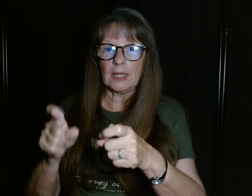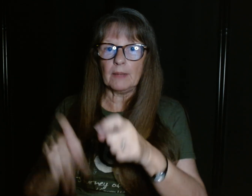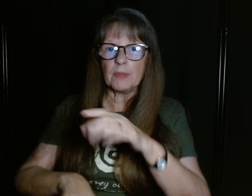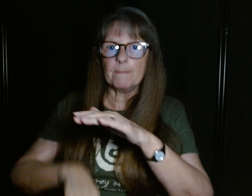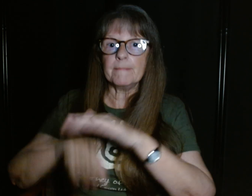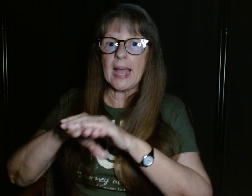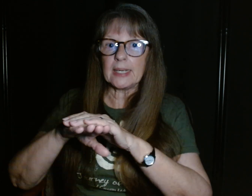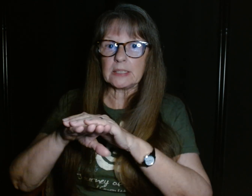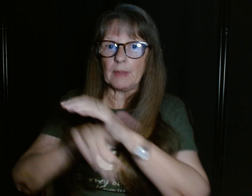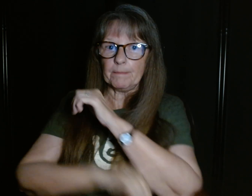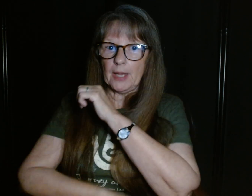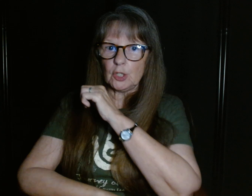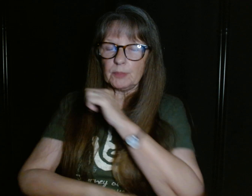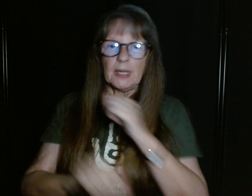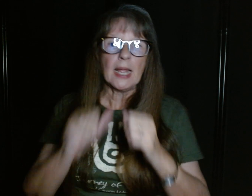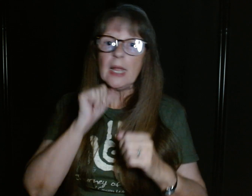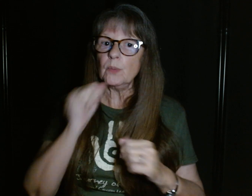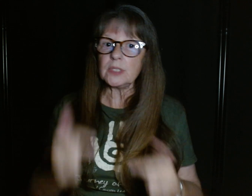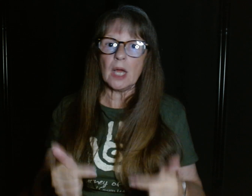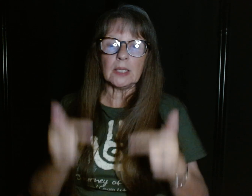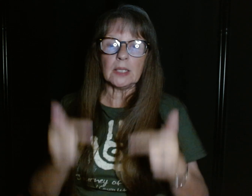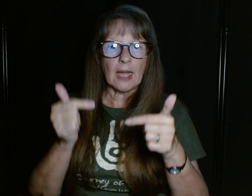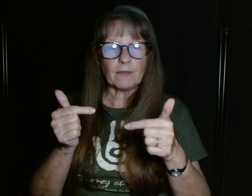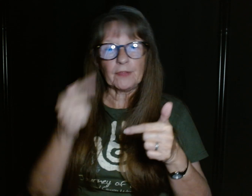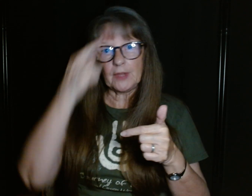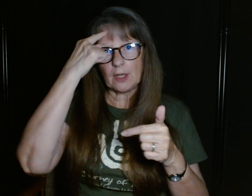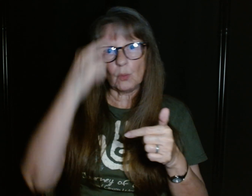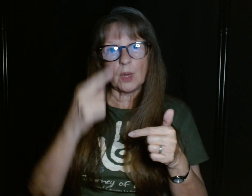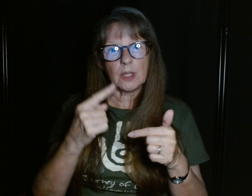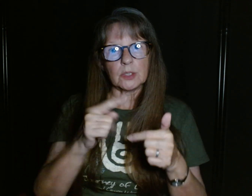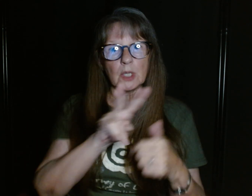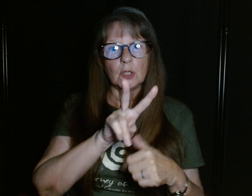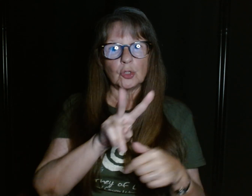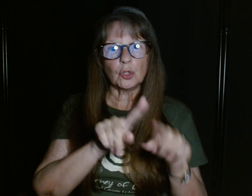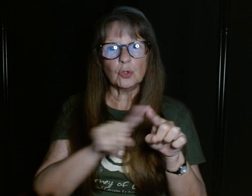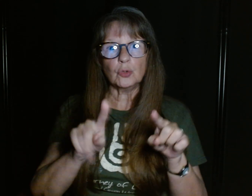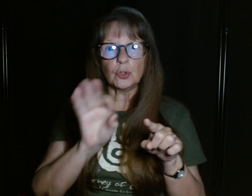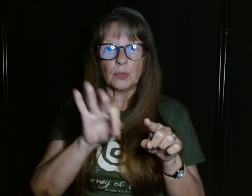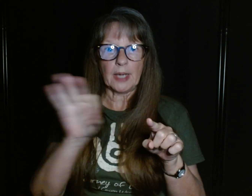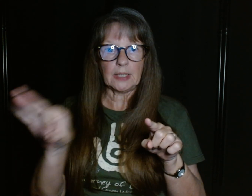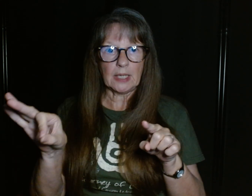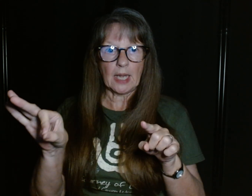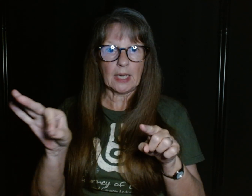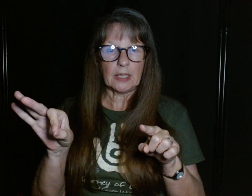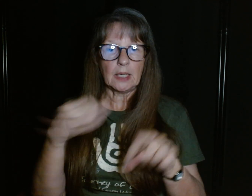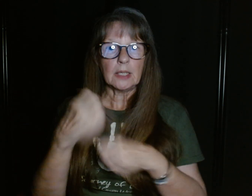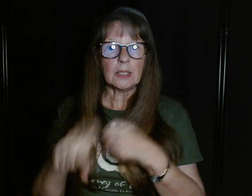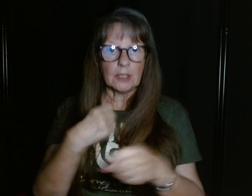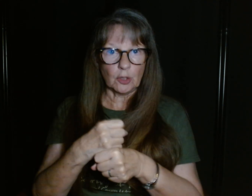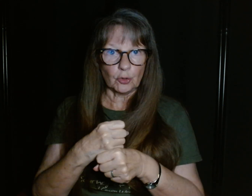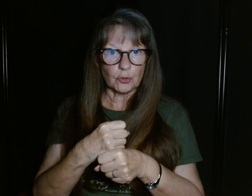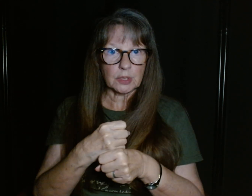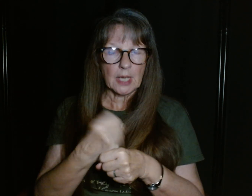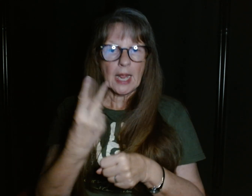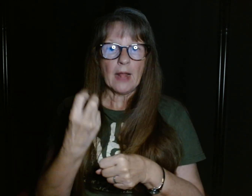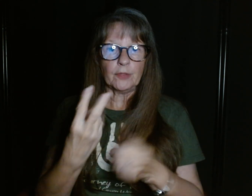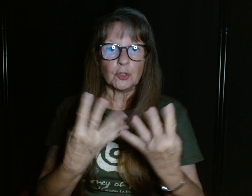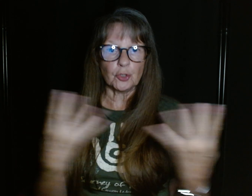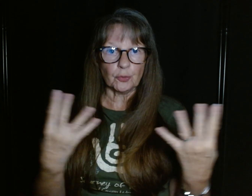him the maximum punishment. It was not life. I think it was 2 to 99 years, and the